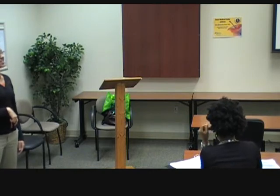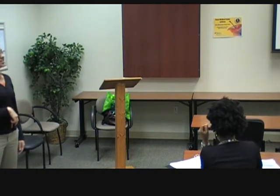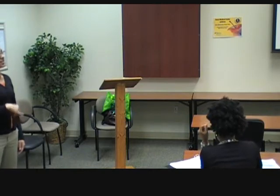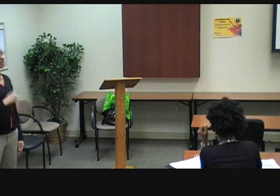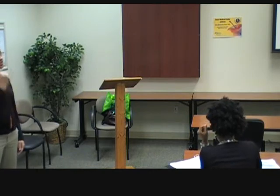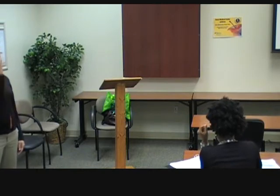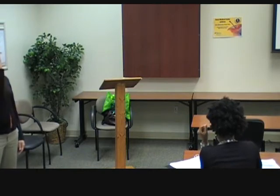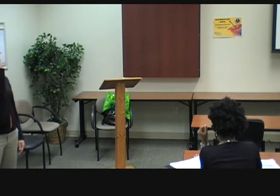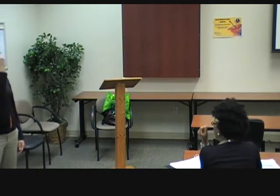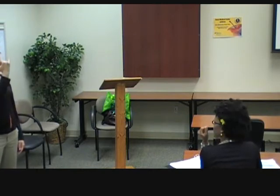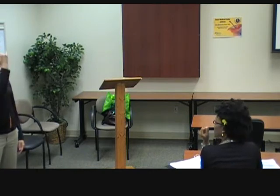Italy.